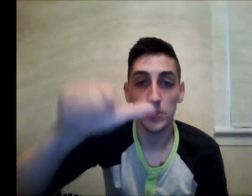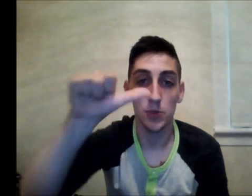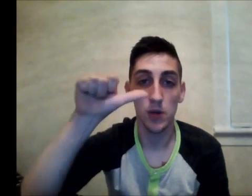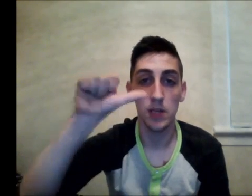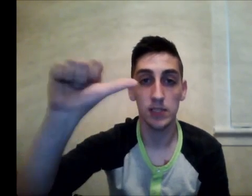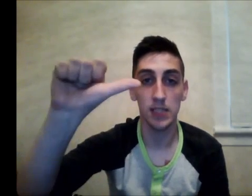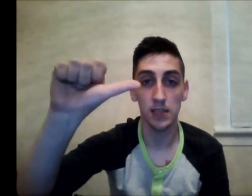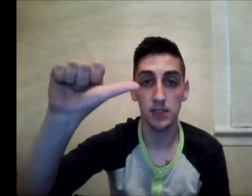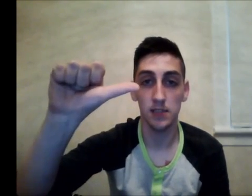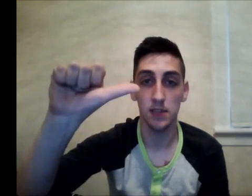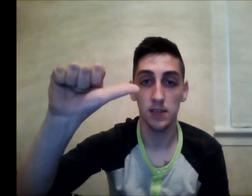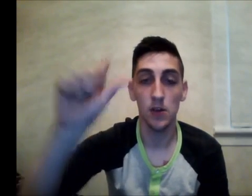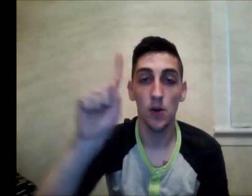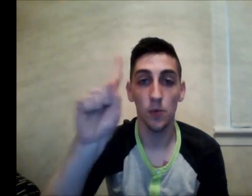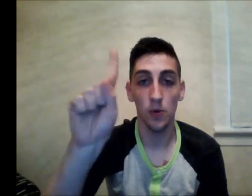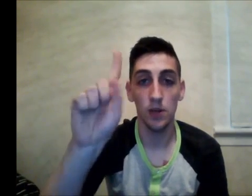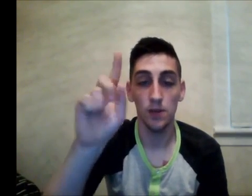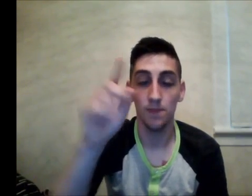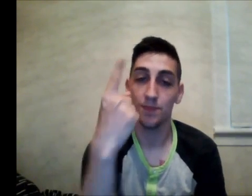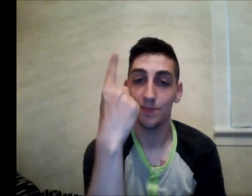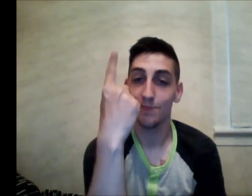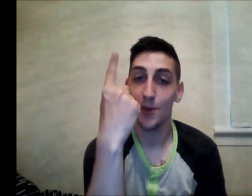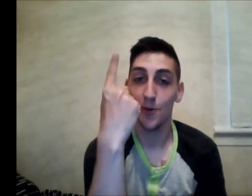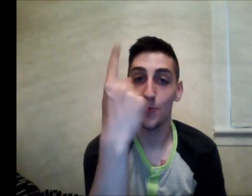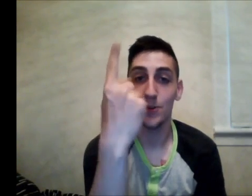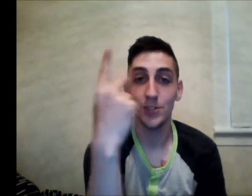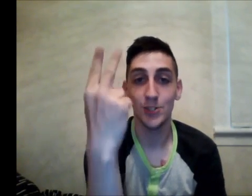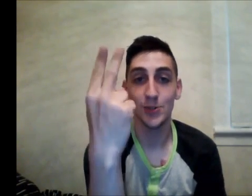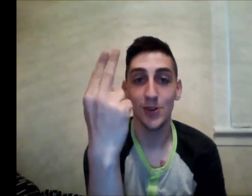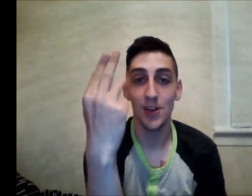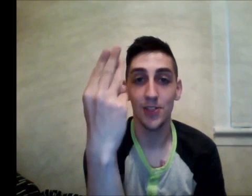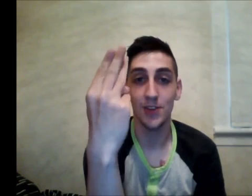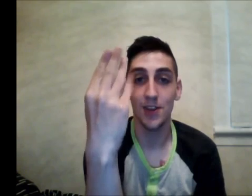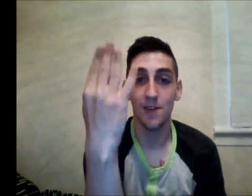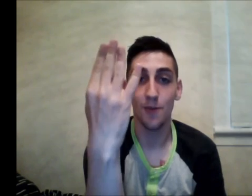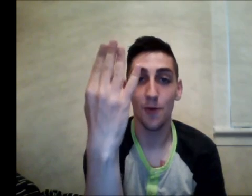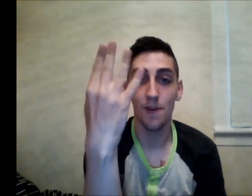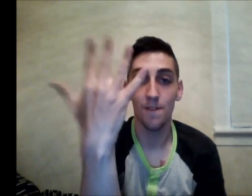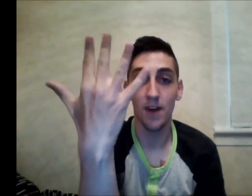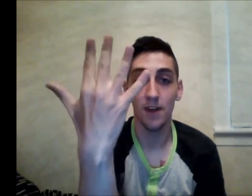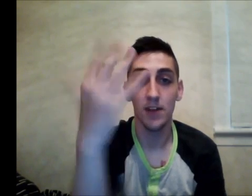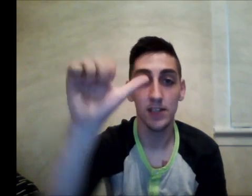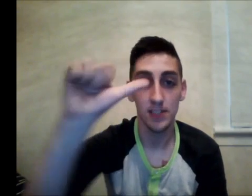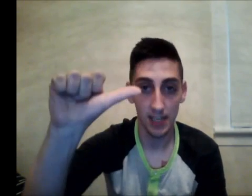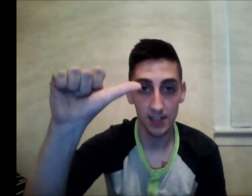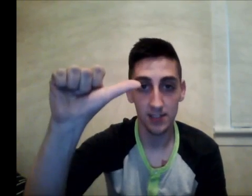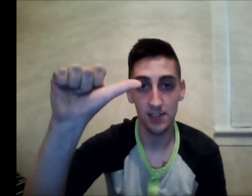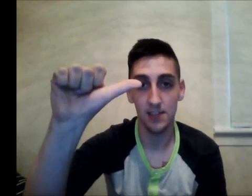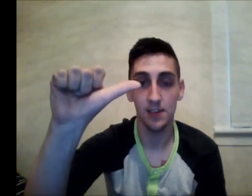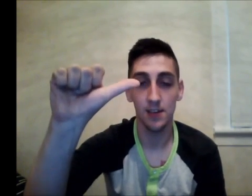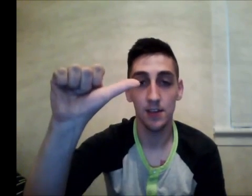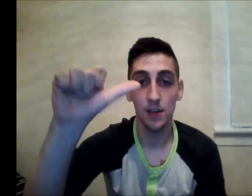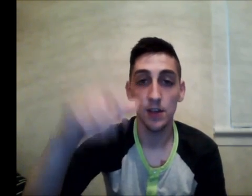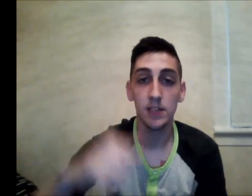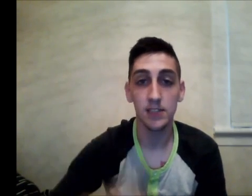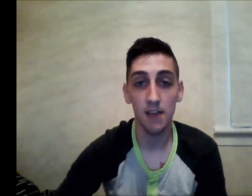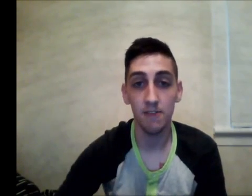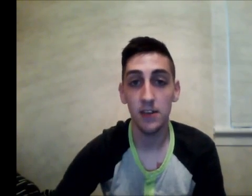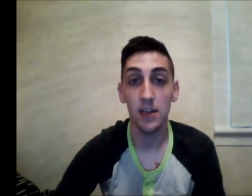So 6. 1, 2, 3, 4, 5, 6. 7